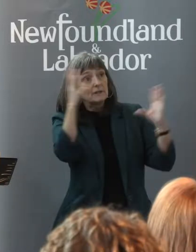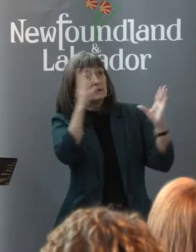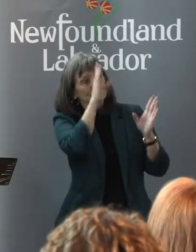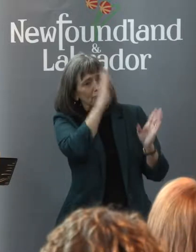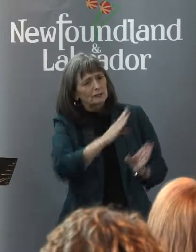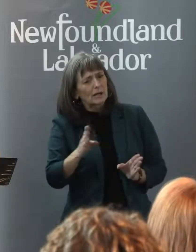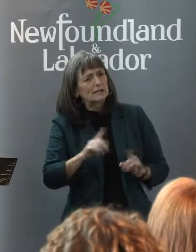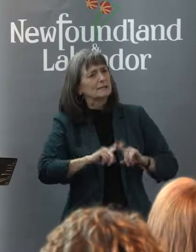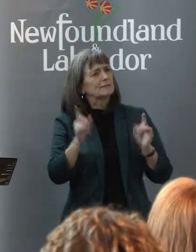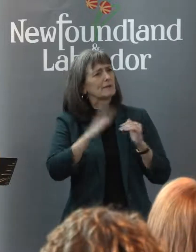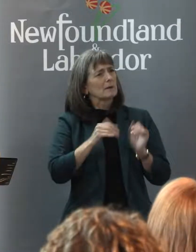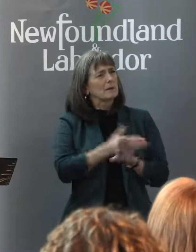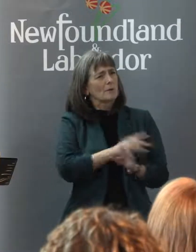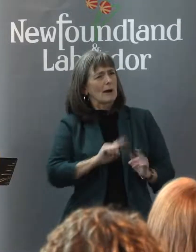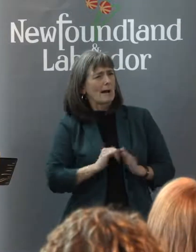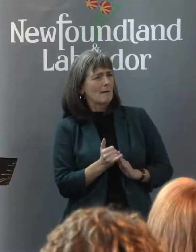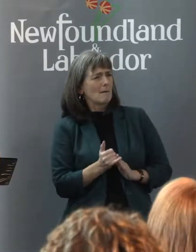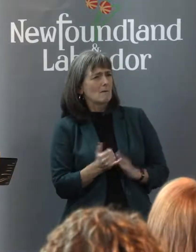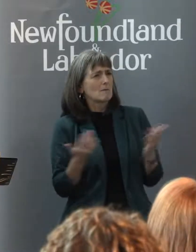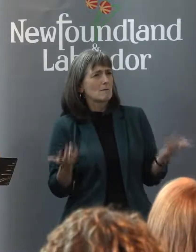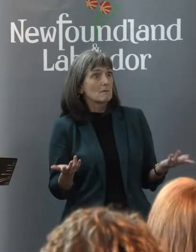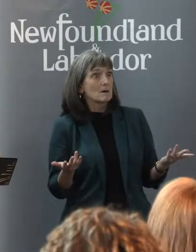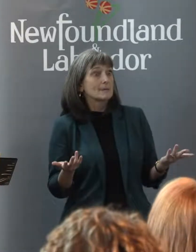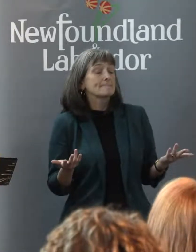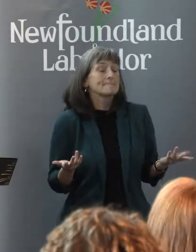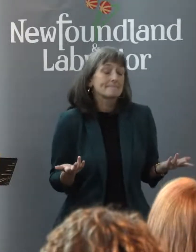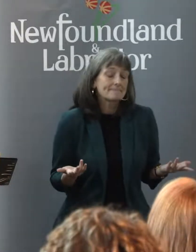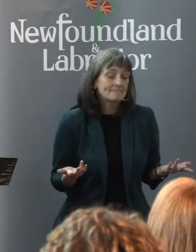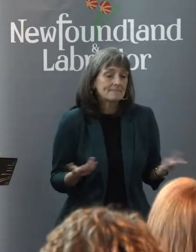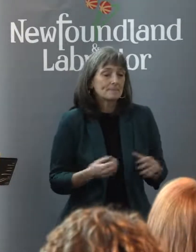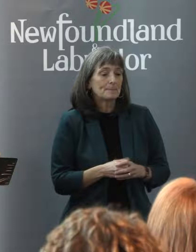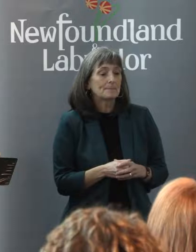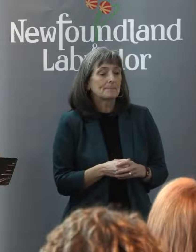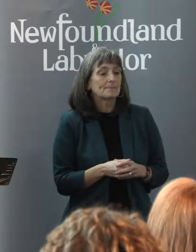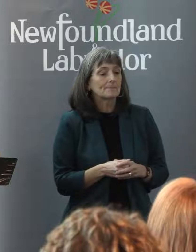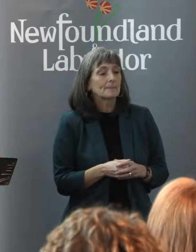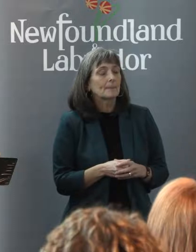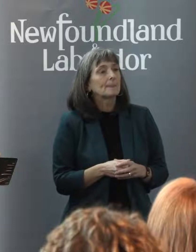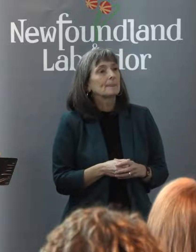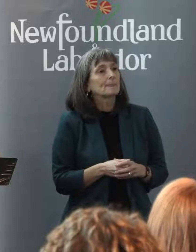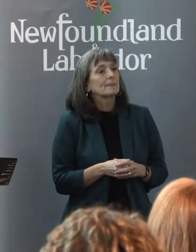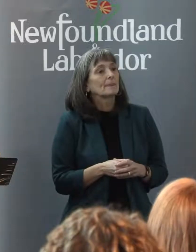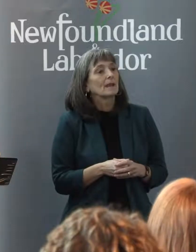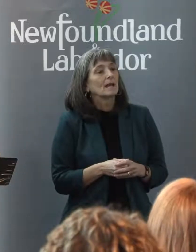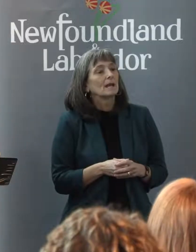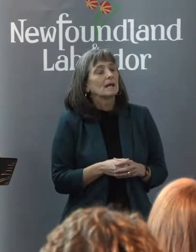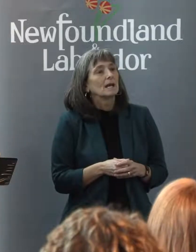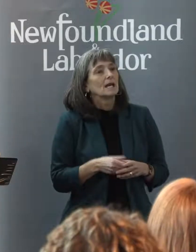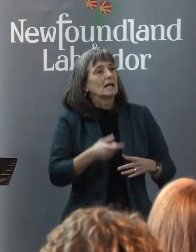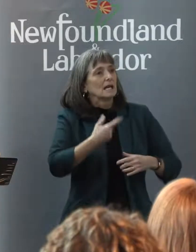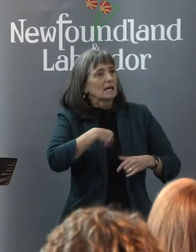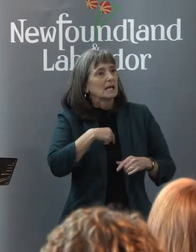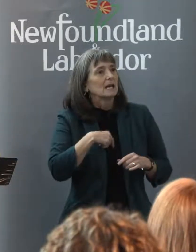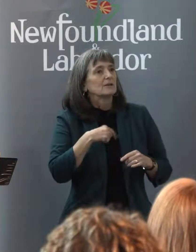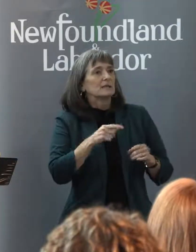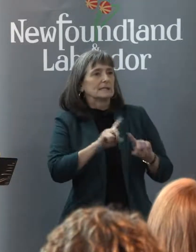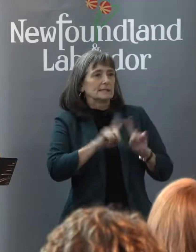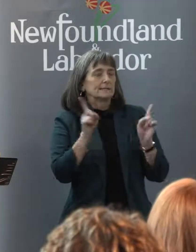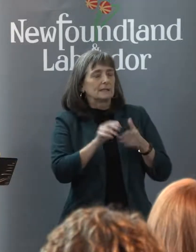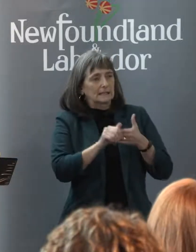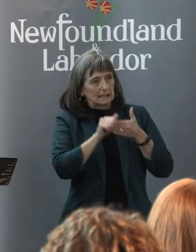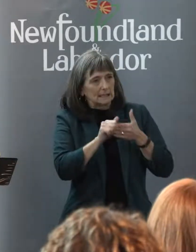from previous tourism strategies? The answer is, it establishes a regenerative tourism leadership